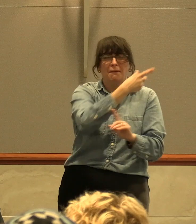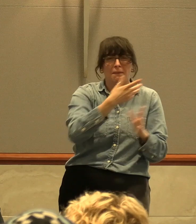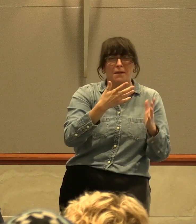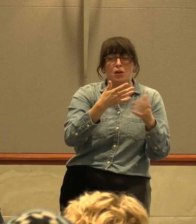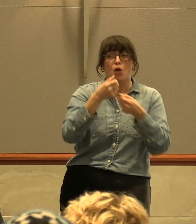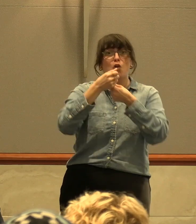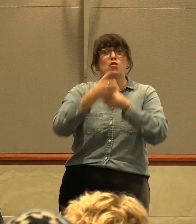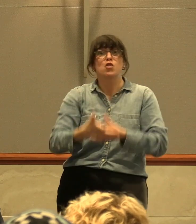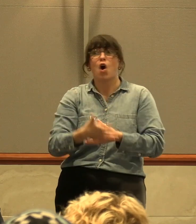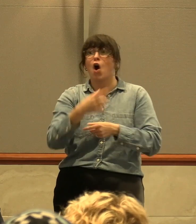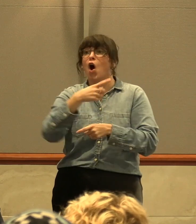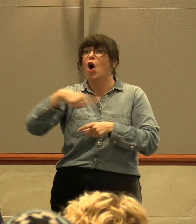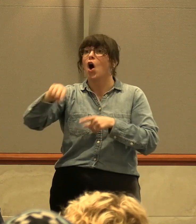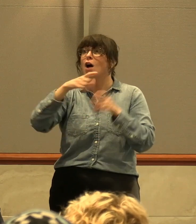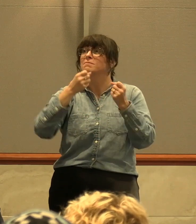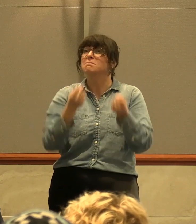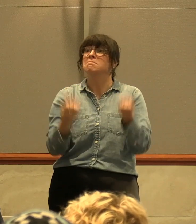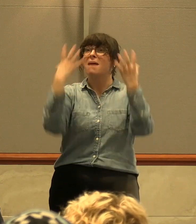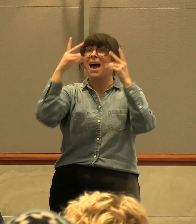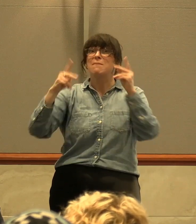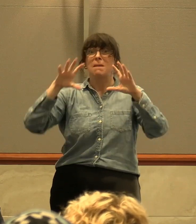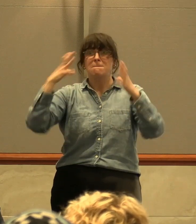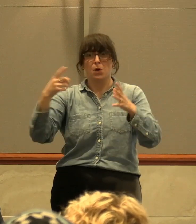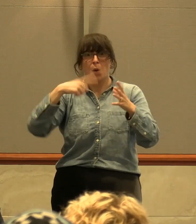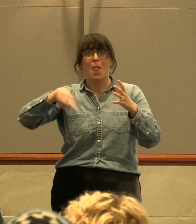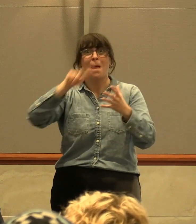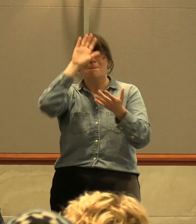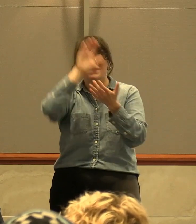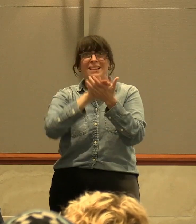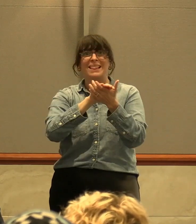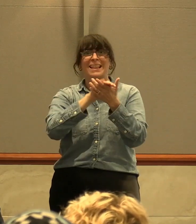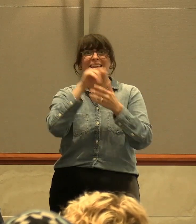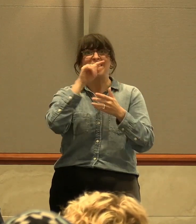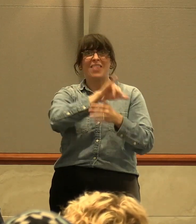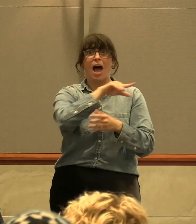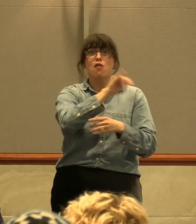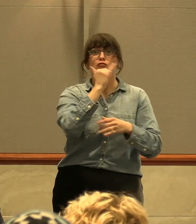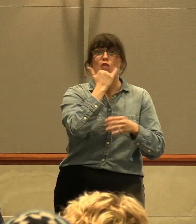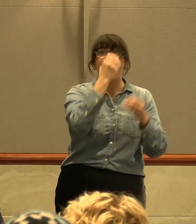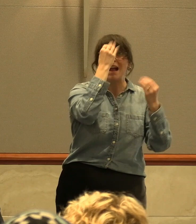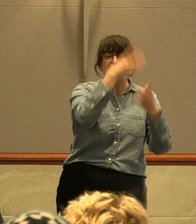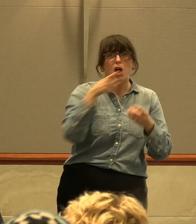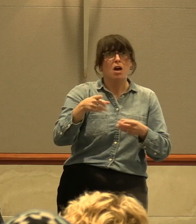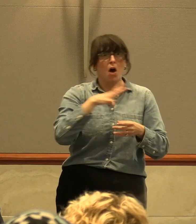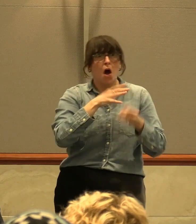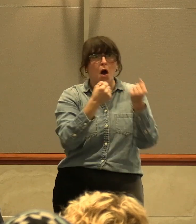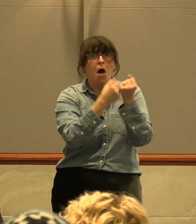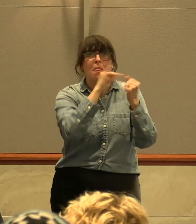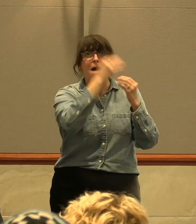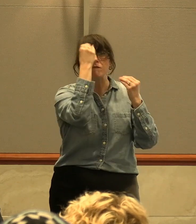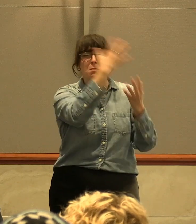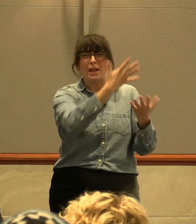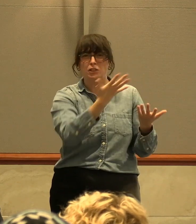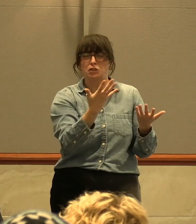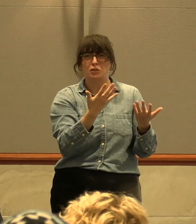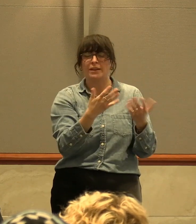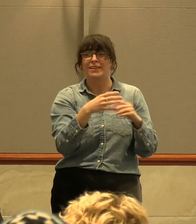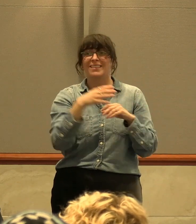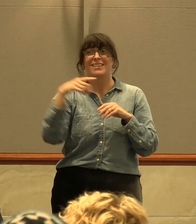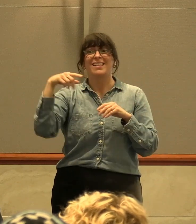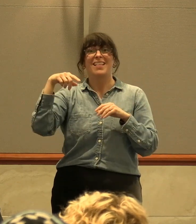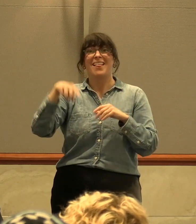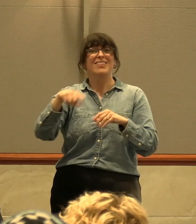It causes large number of people to believe that disinformation and conspiracy theories.